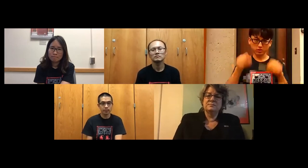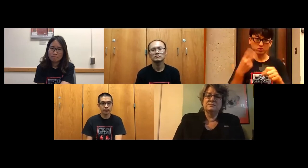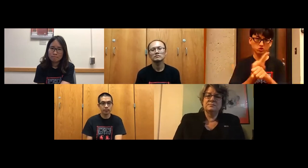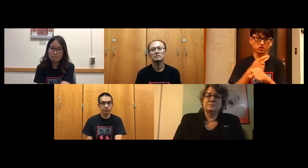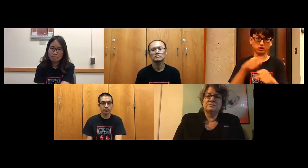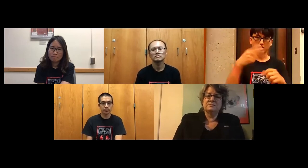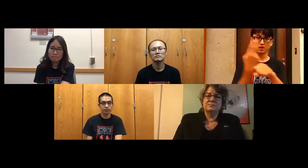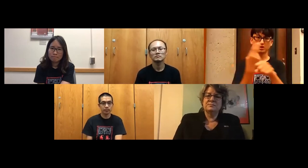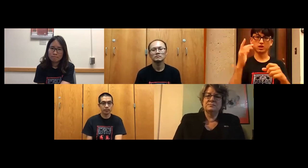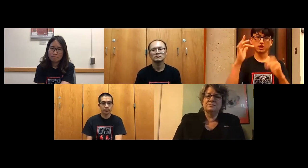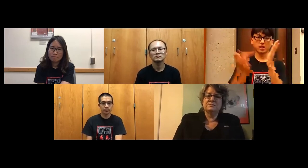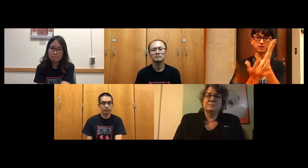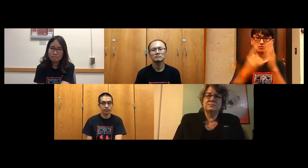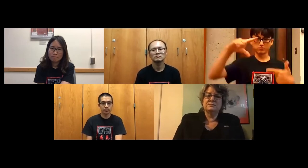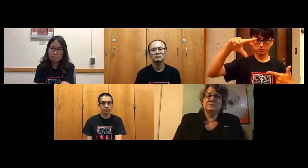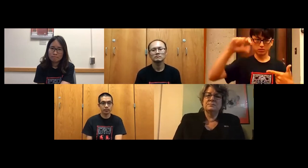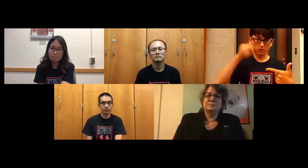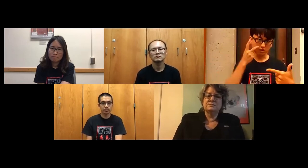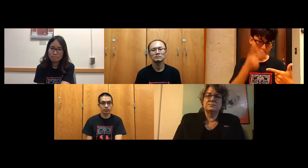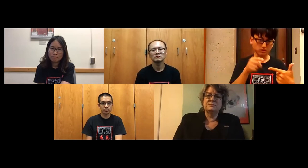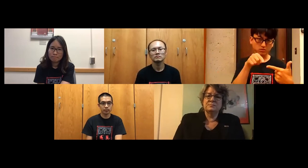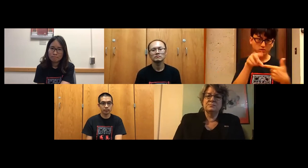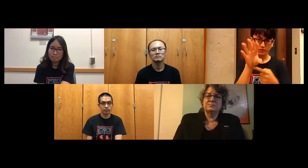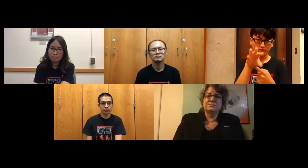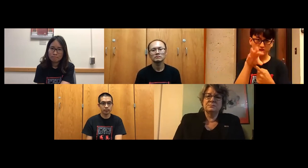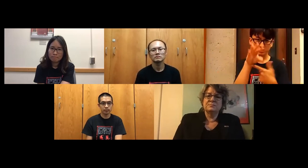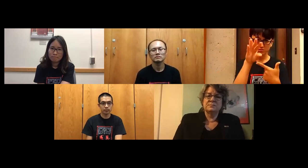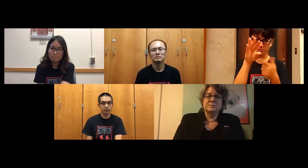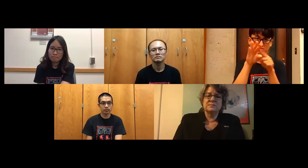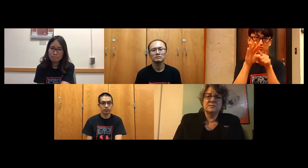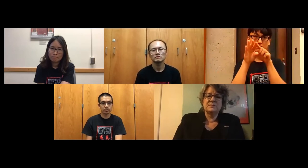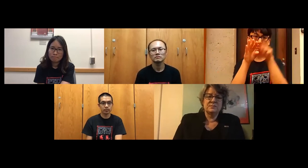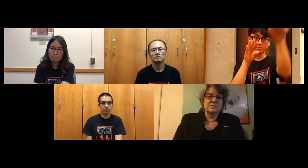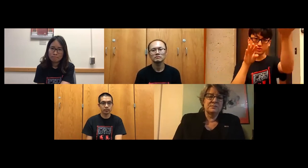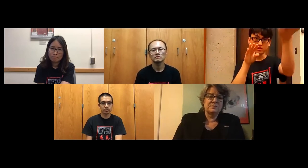The certain student couldn't see far away, but with the Visio book, they could